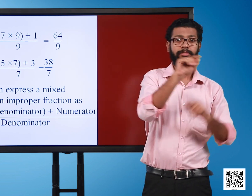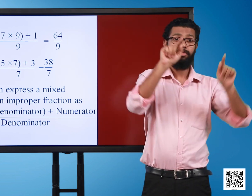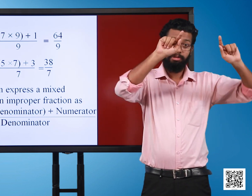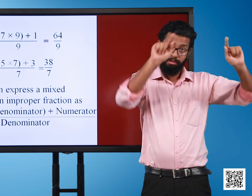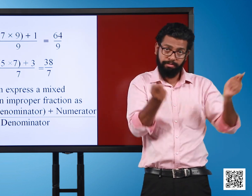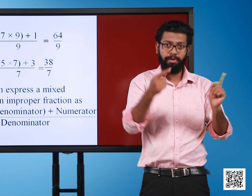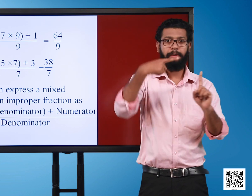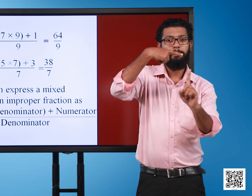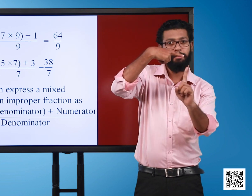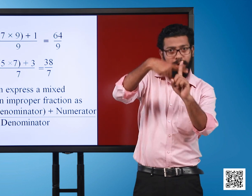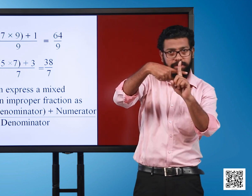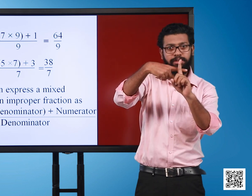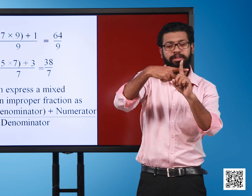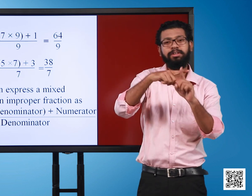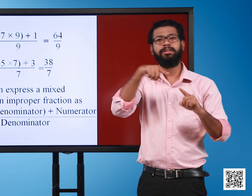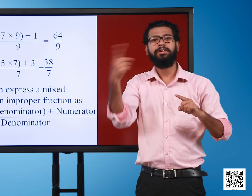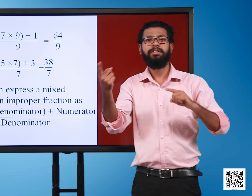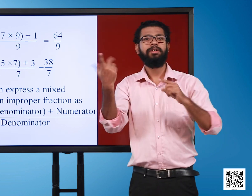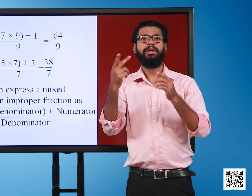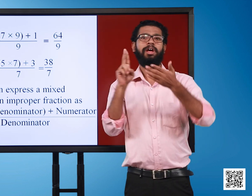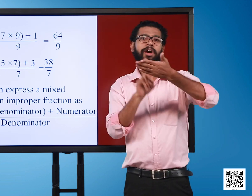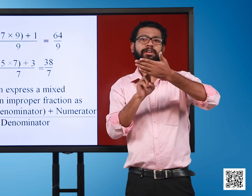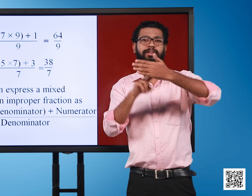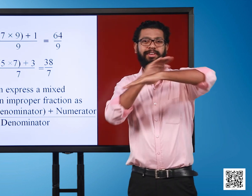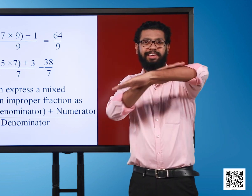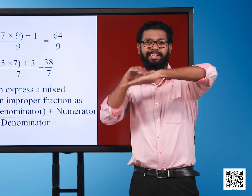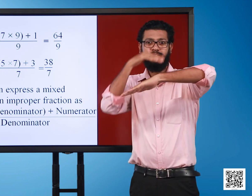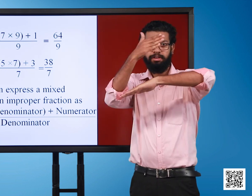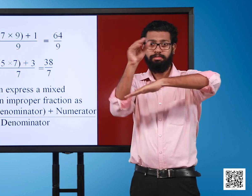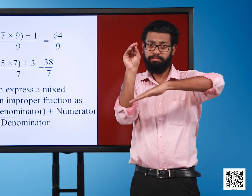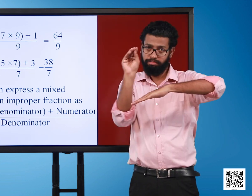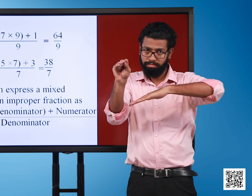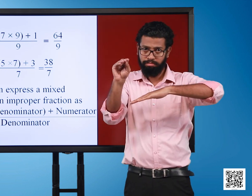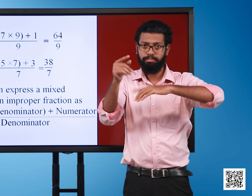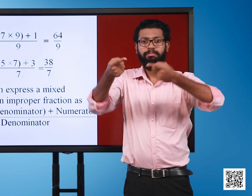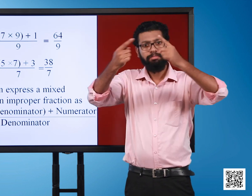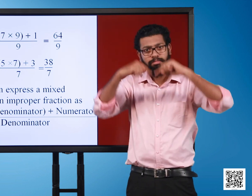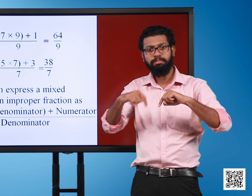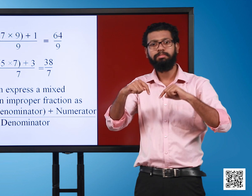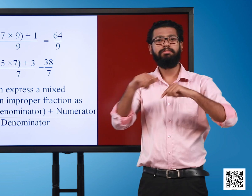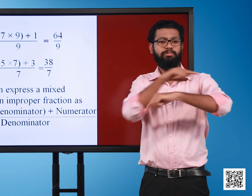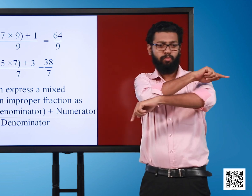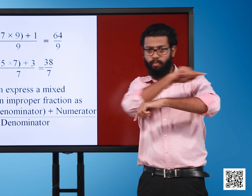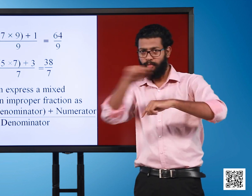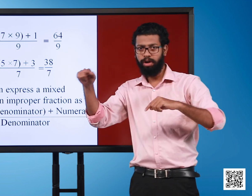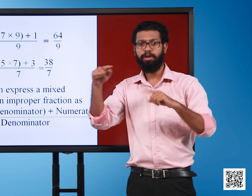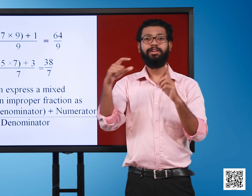7. Thus, we can express a mixed fraction as an improper fraction as, within brackets,